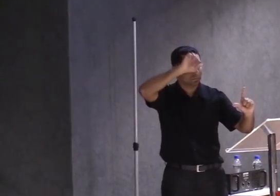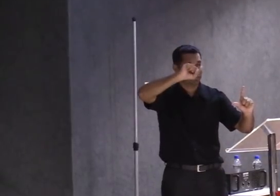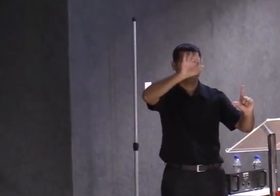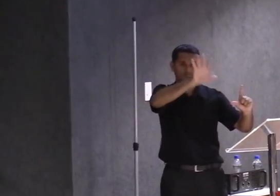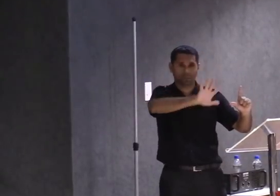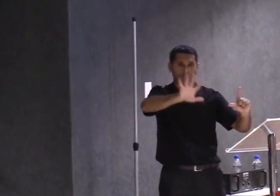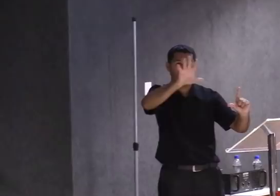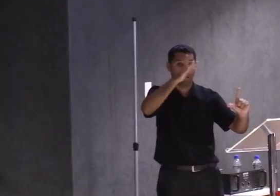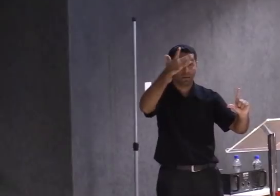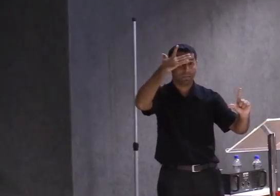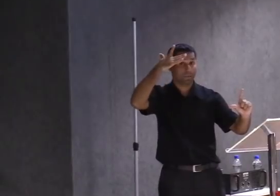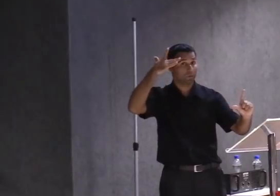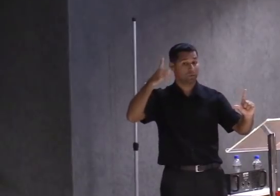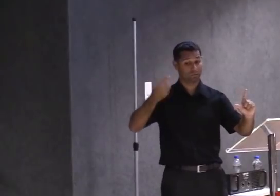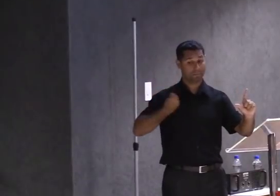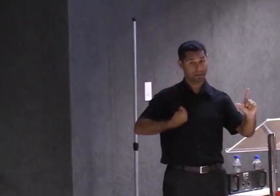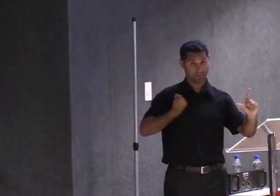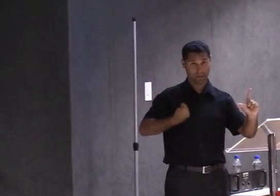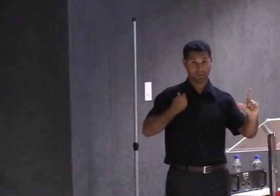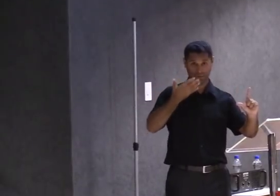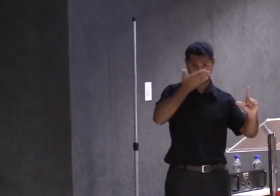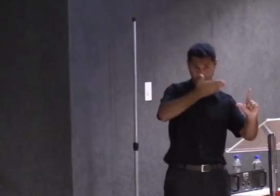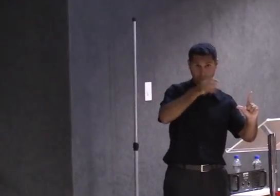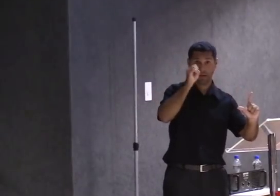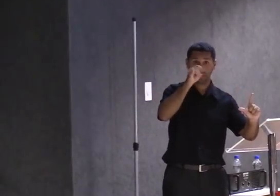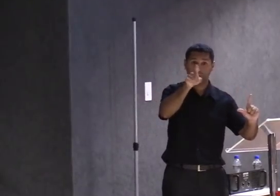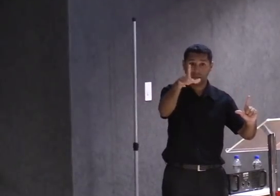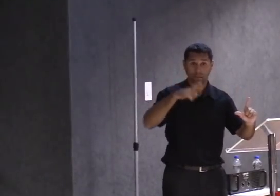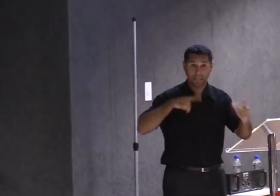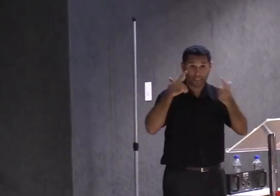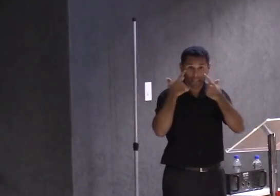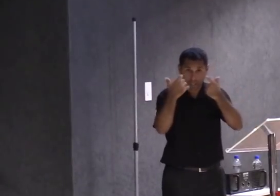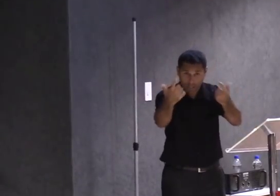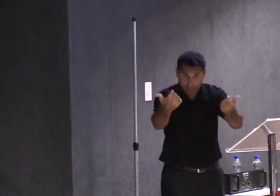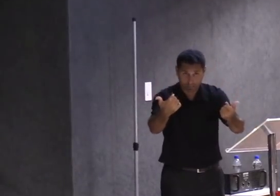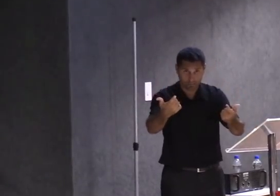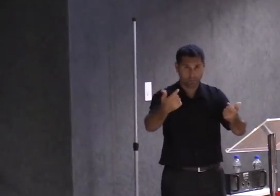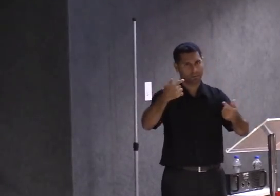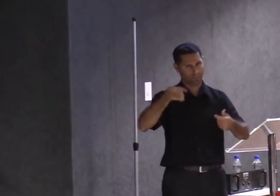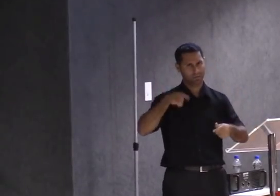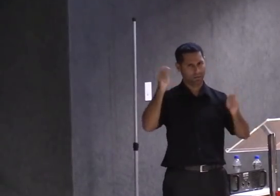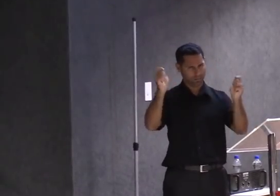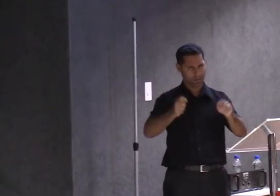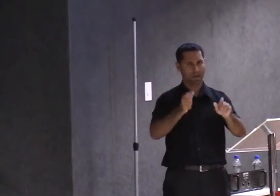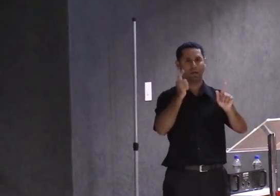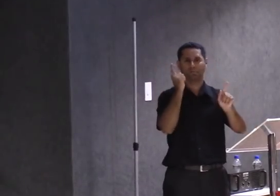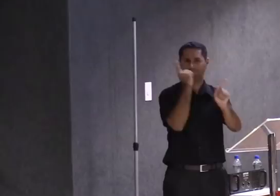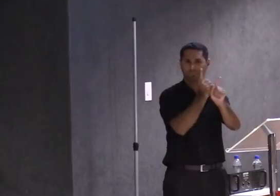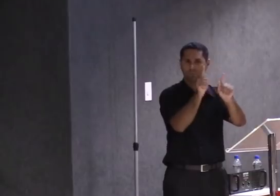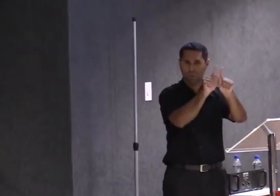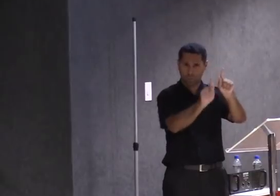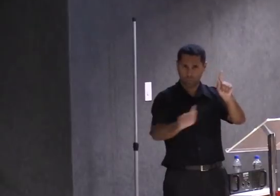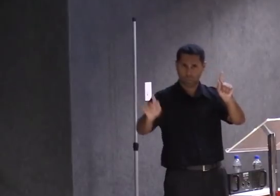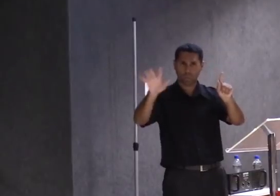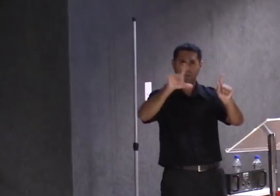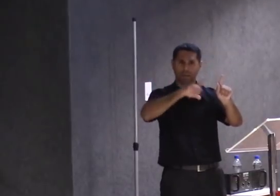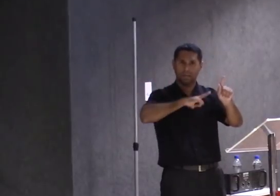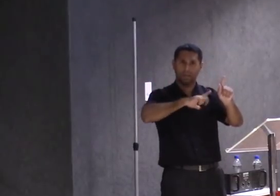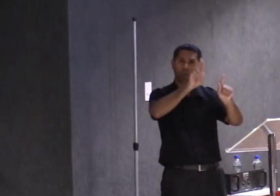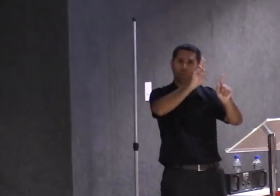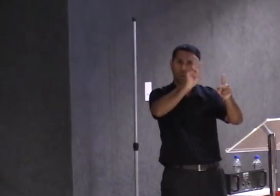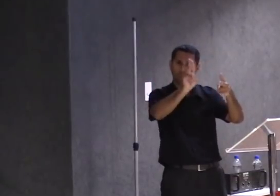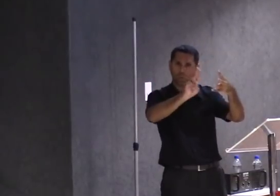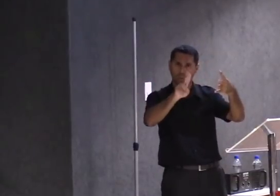aprendizagem ativa. E aí, caso vocês tenham interesse, é possível encontrar no Google a partir daqueles